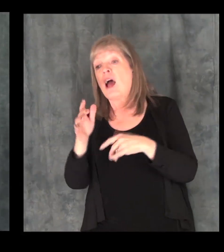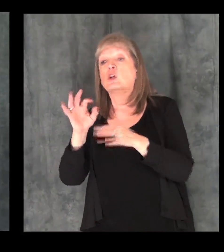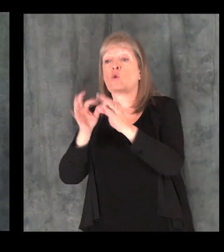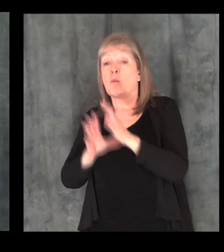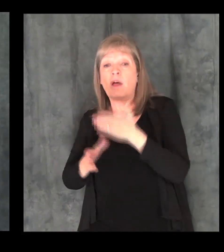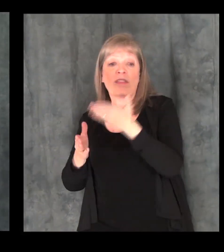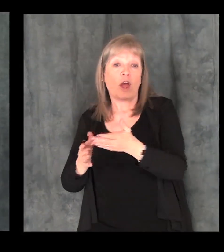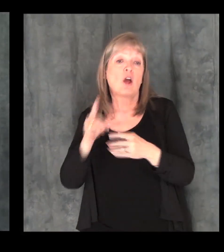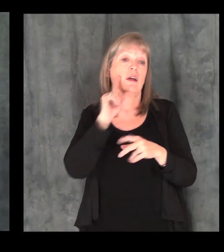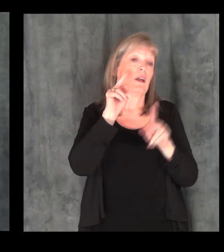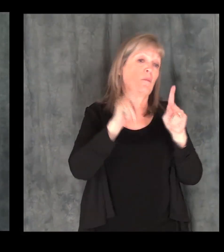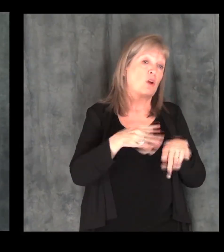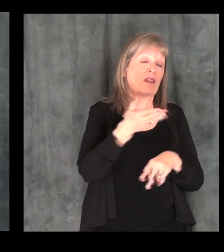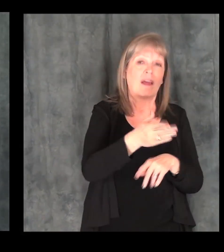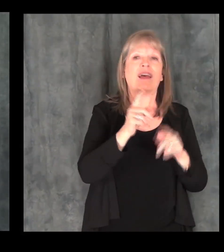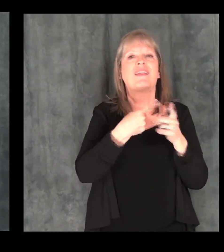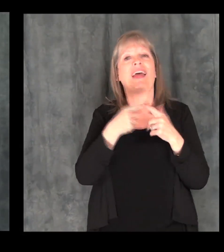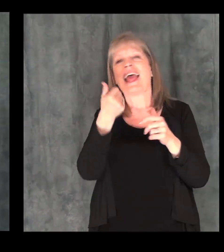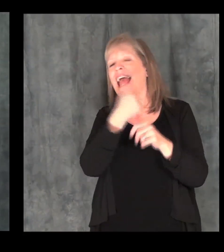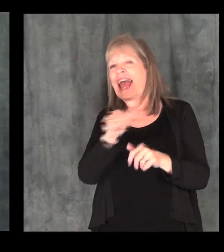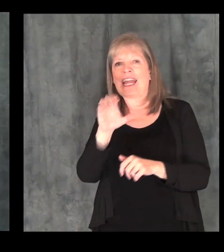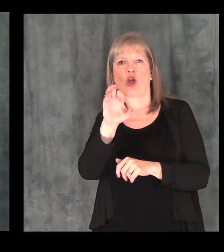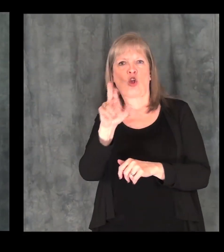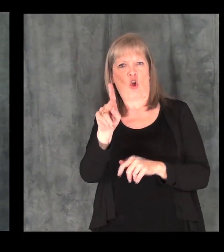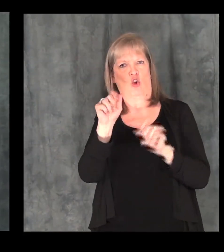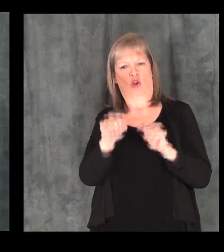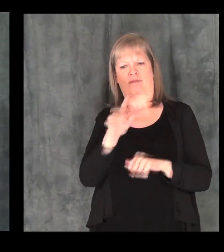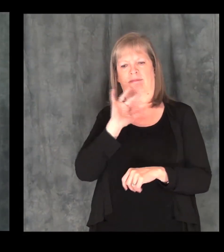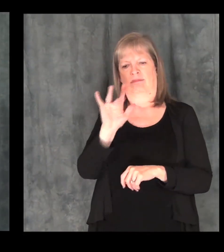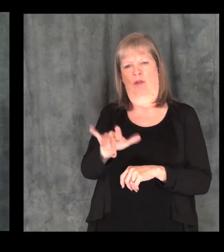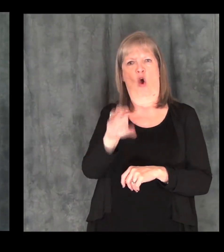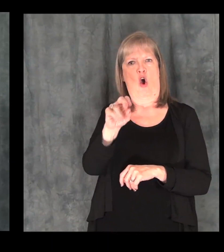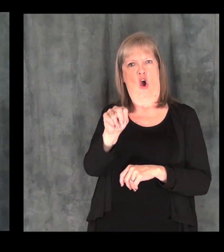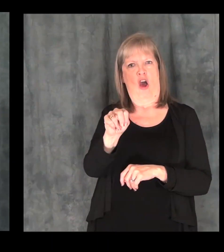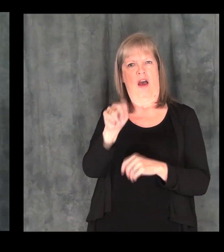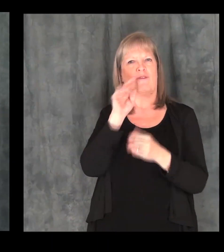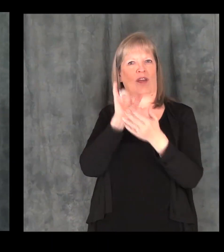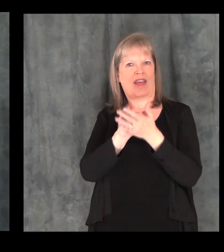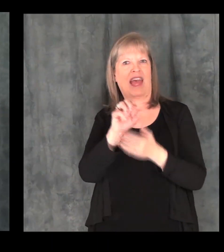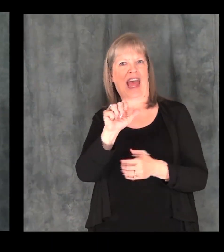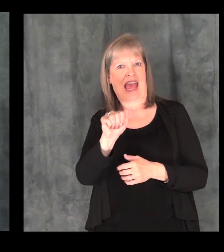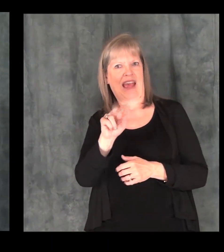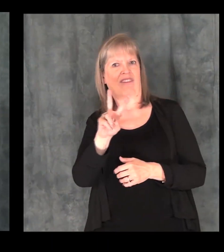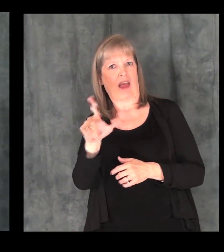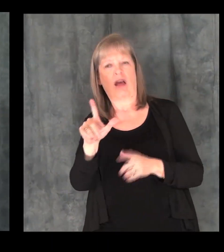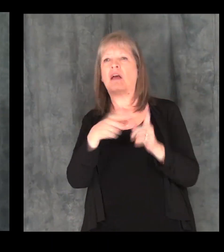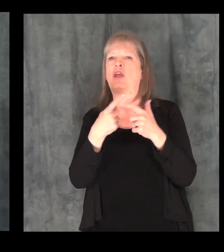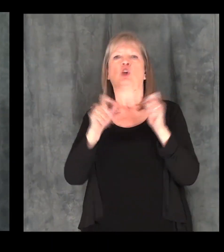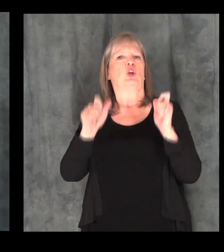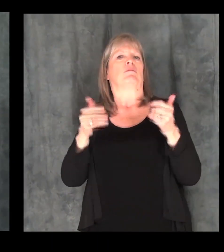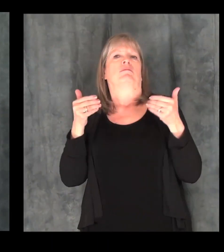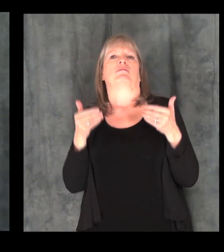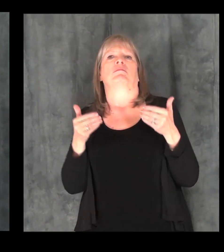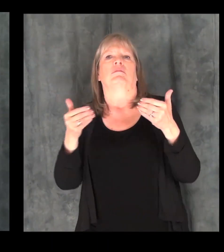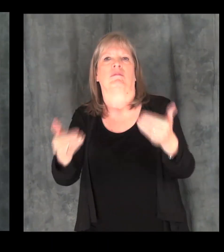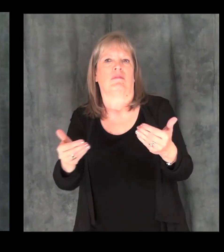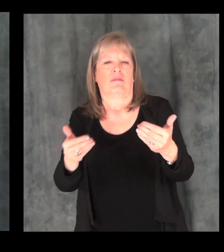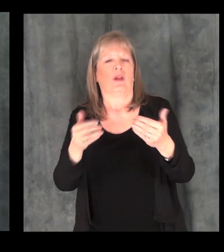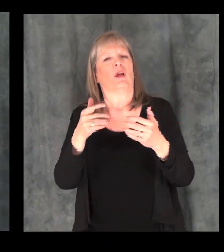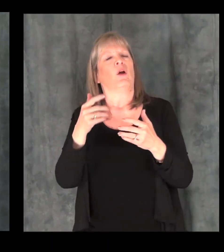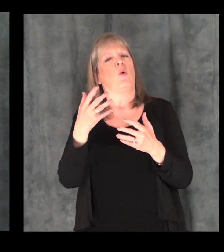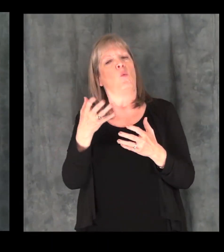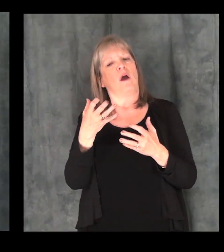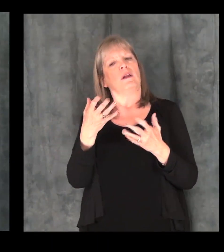press the on switch for the video remote facility, for the AVL facility, and everything would proceed. They shouldn't have to fiddle with